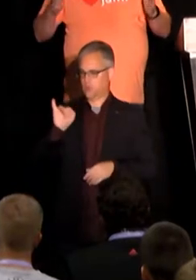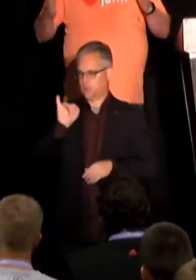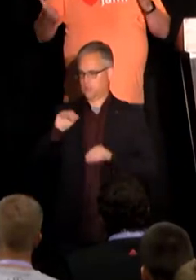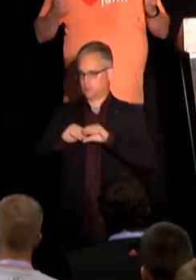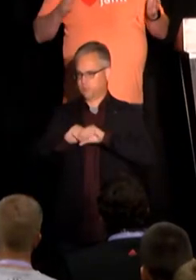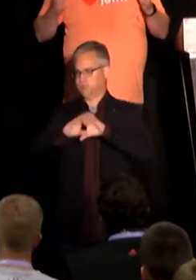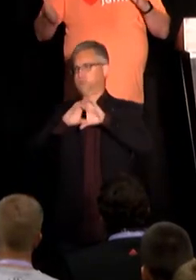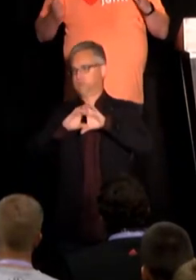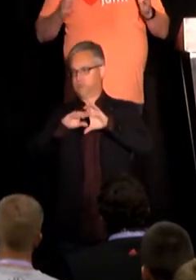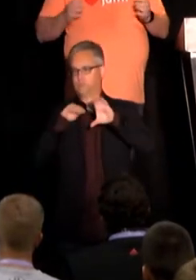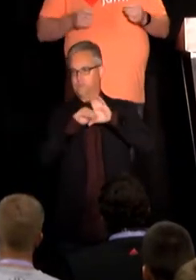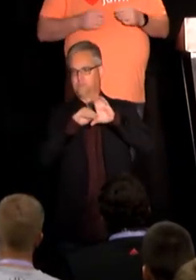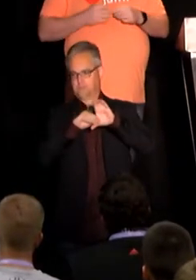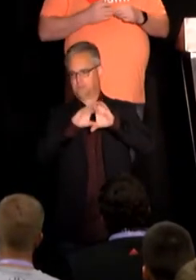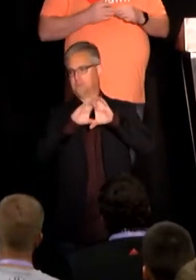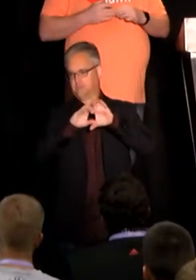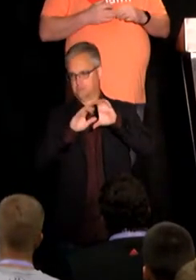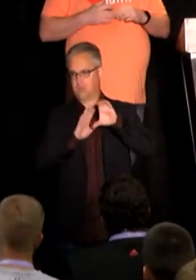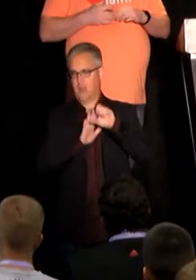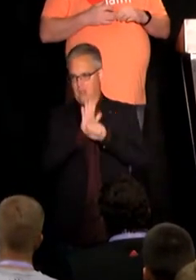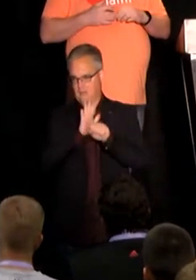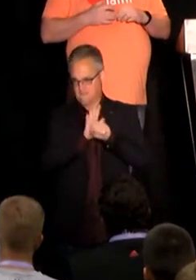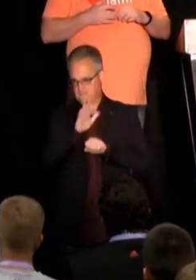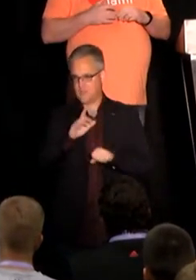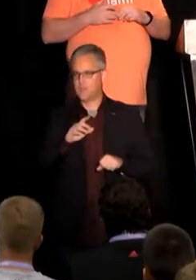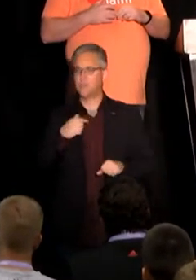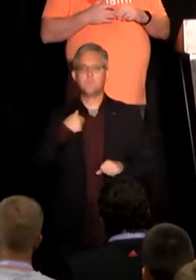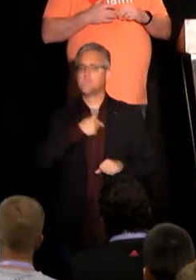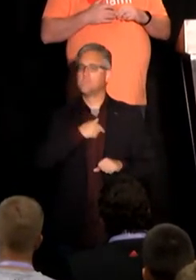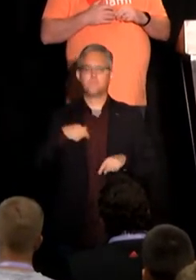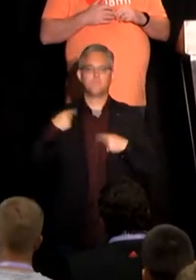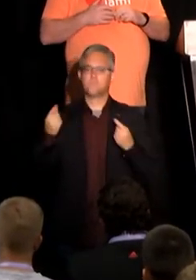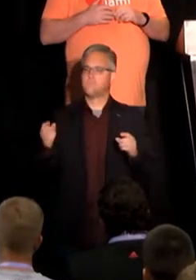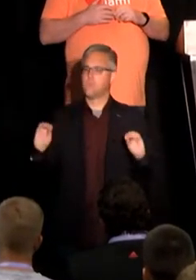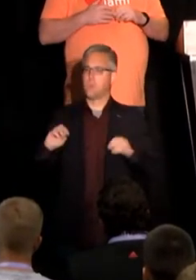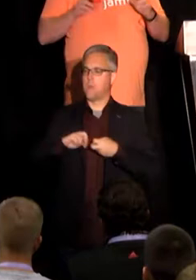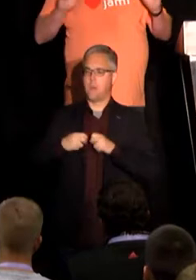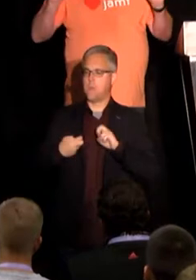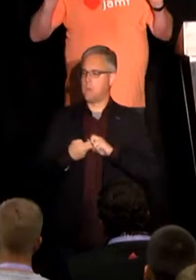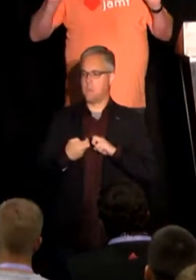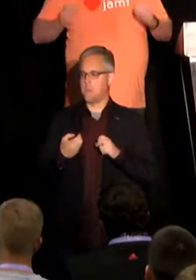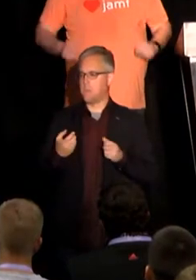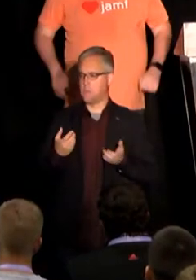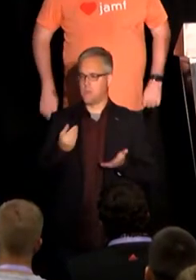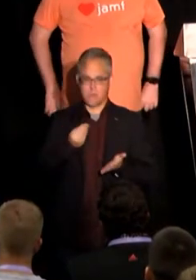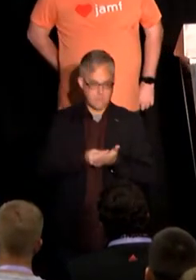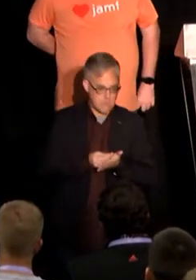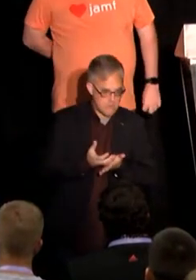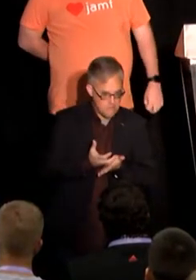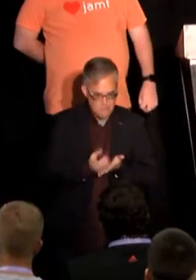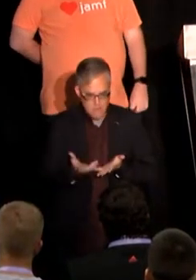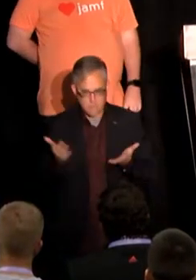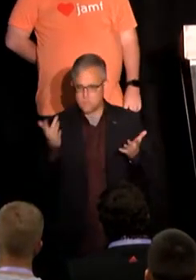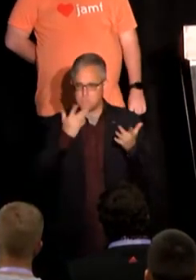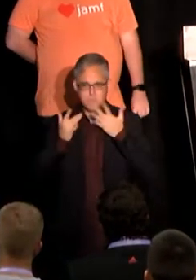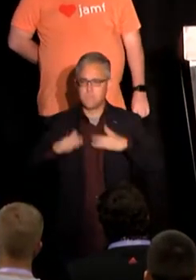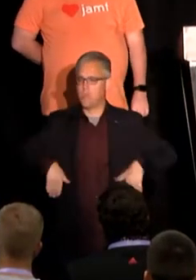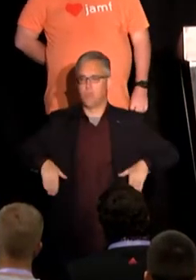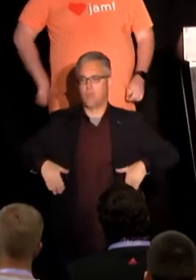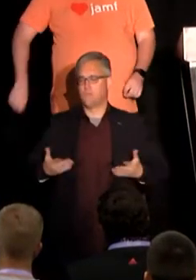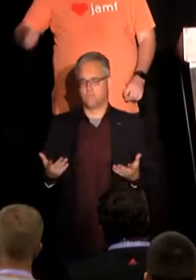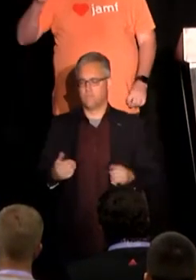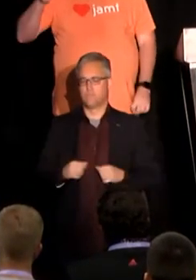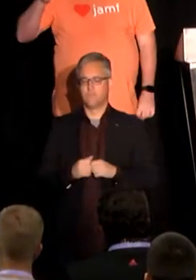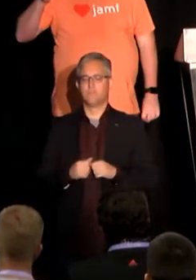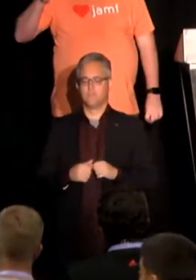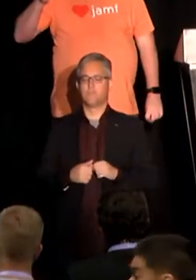inflated enough to cover those. So we have not seen a problem with running out of repair money, if you will, for